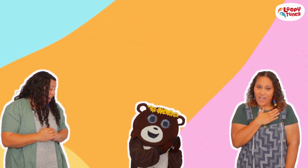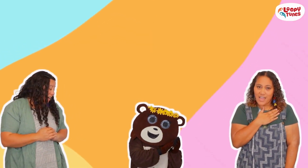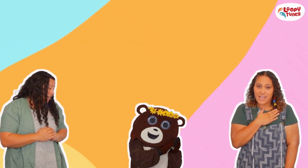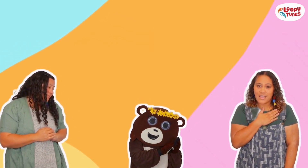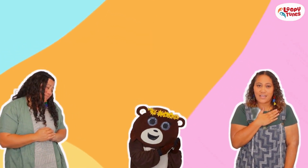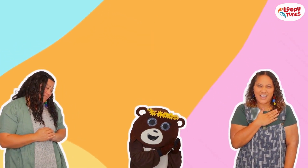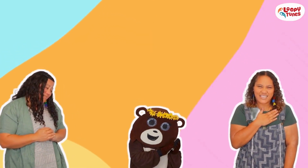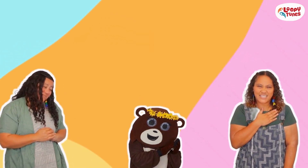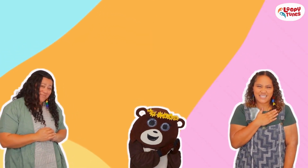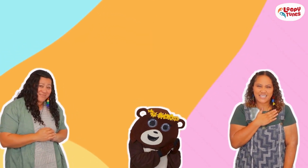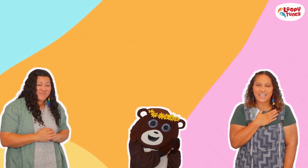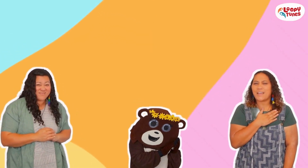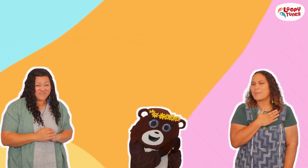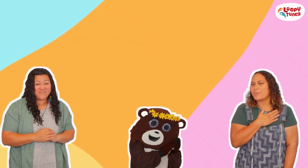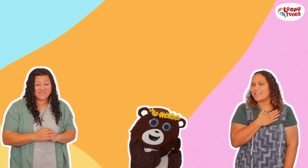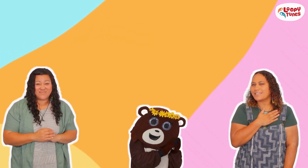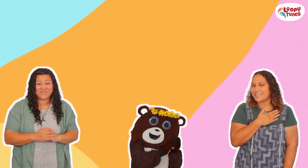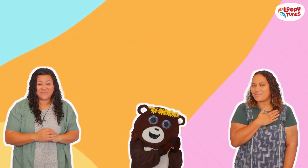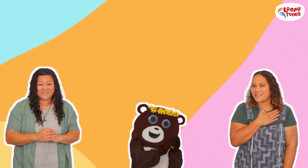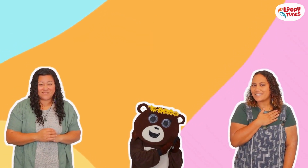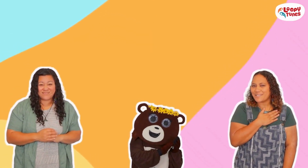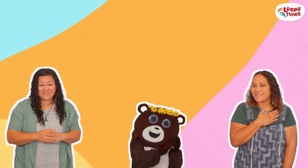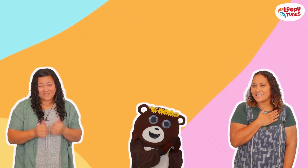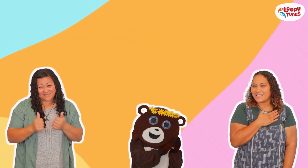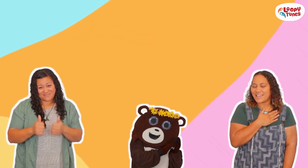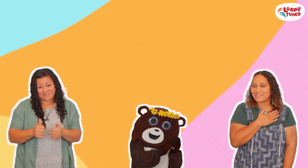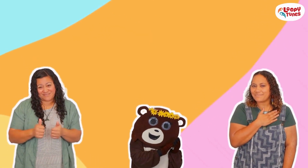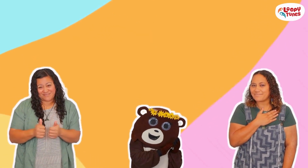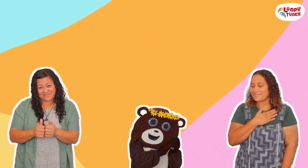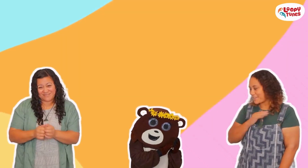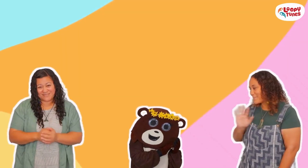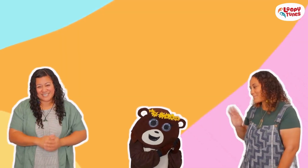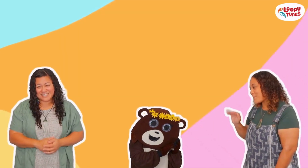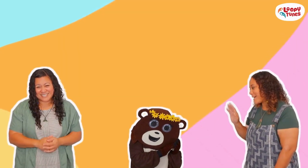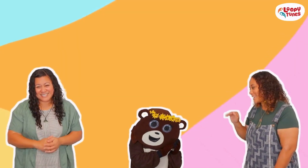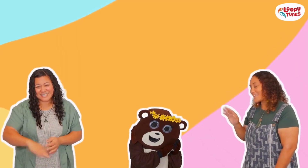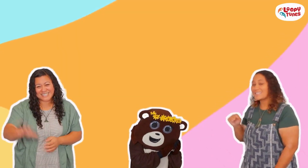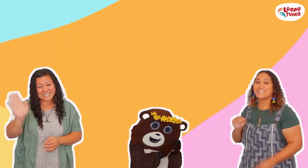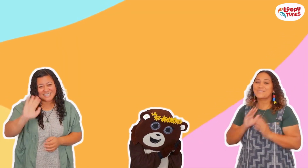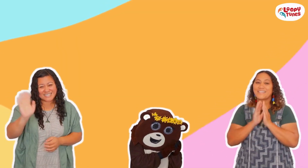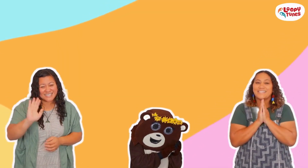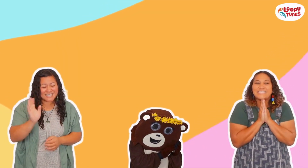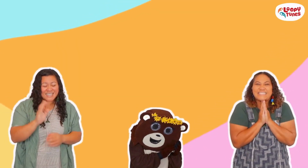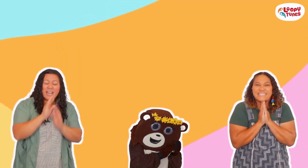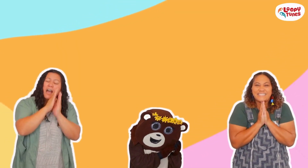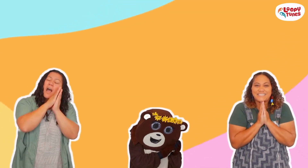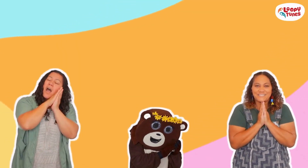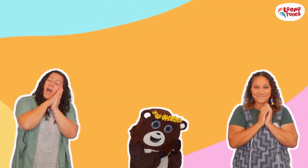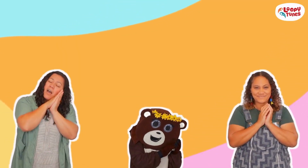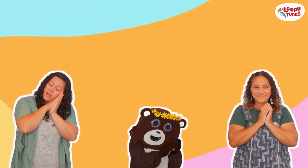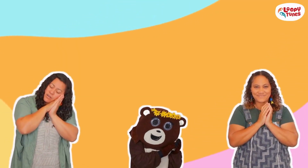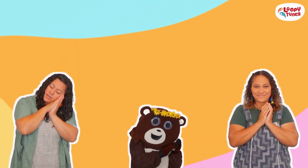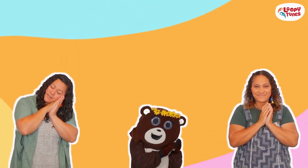Oh. All right. How about we let Teti Pea sleep this time? Pōmaria Teti Pea.